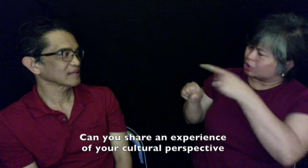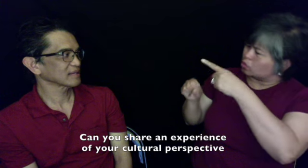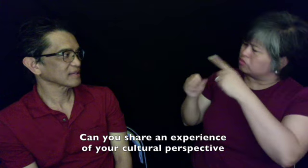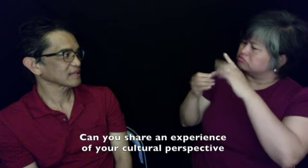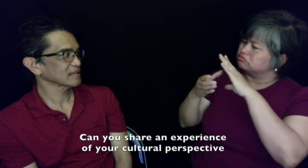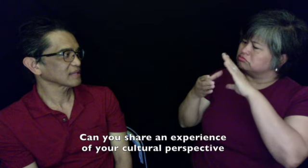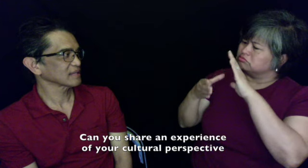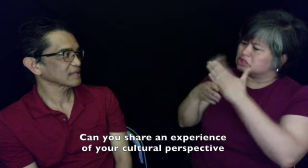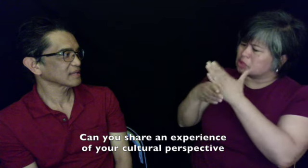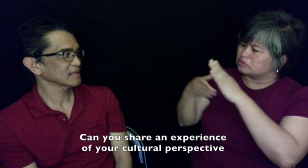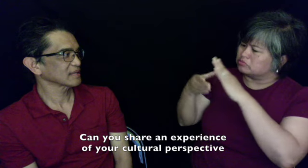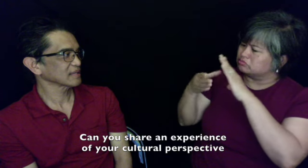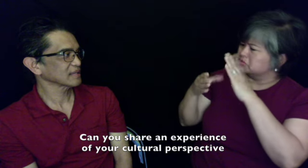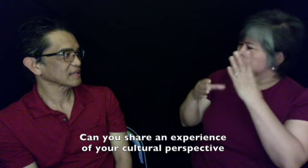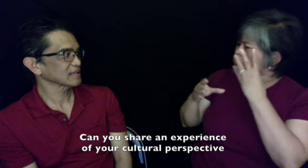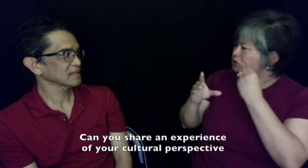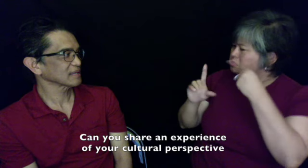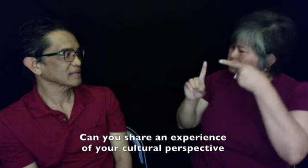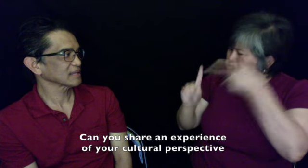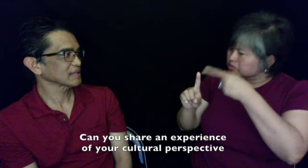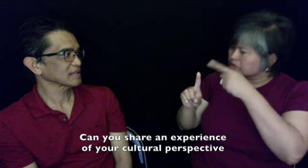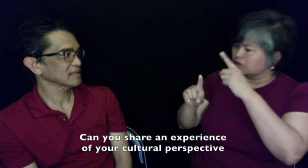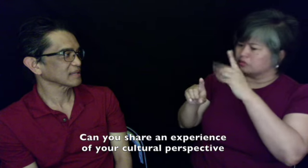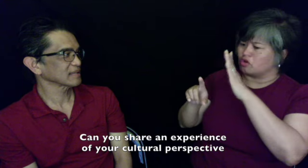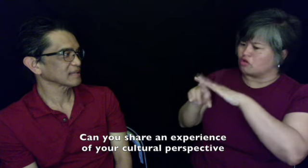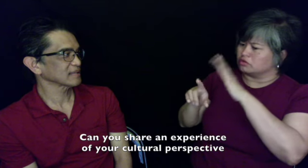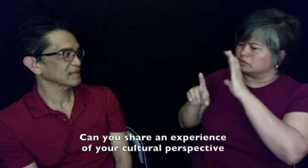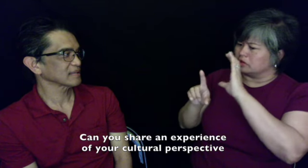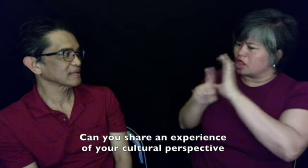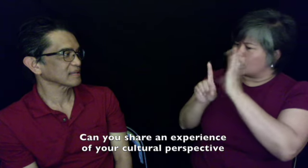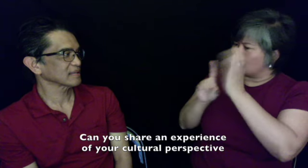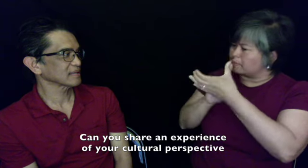Can you share an experience of your cultural perspective